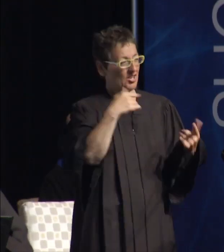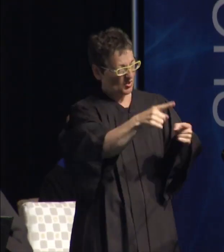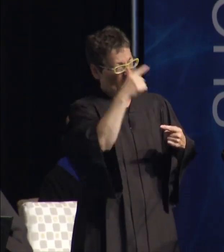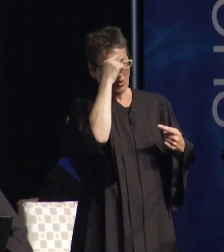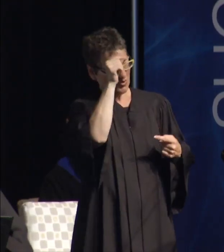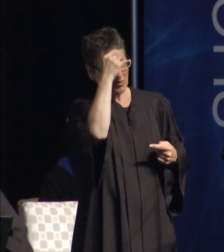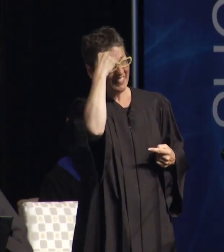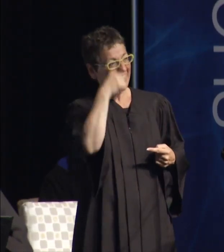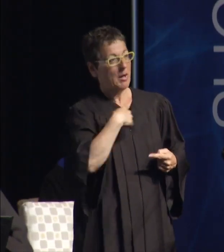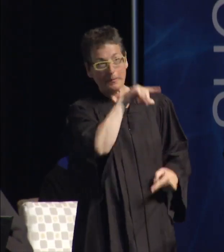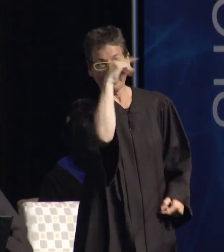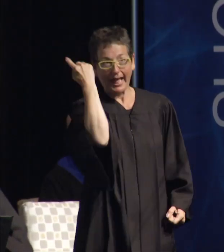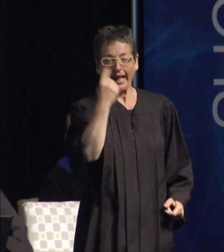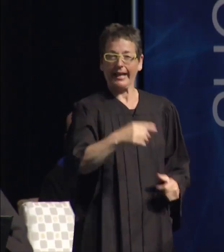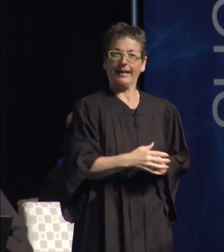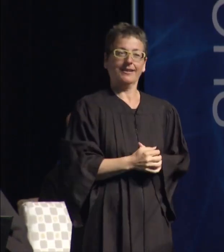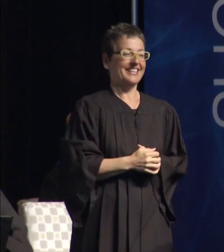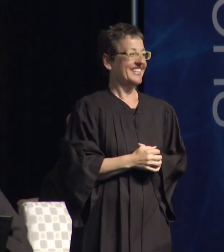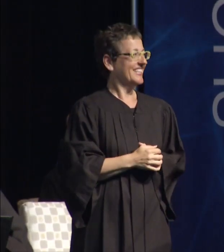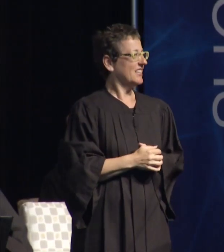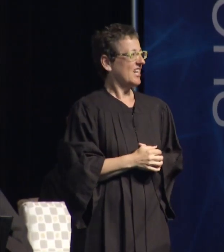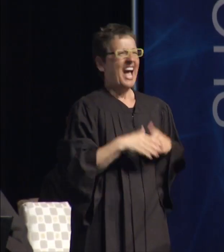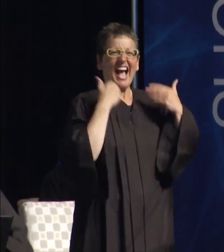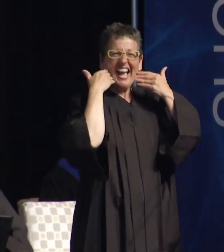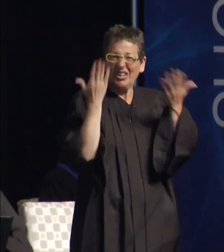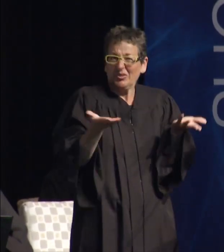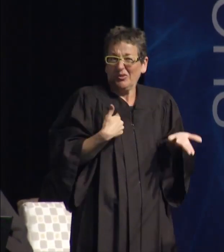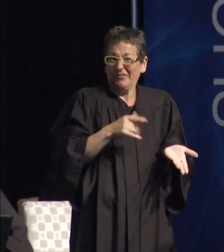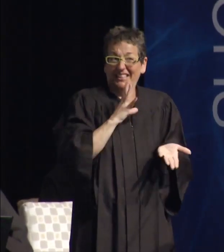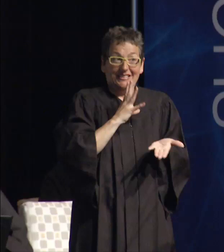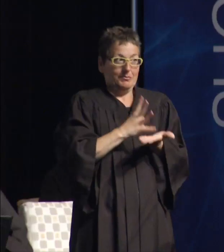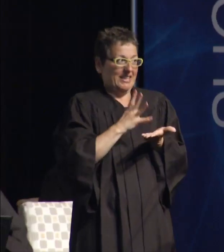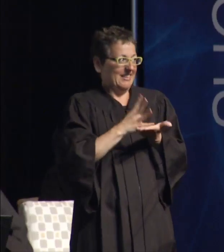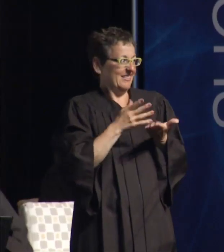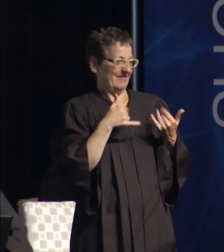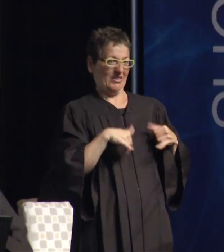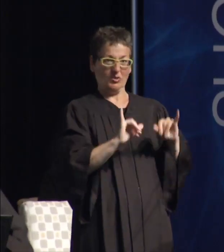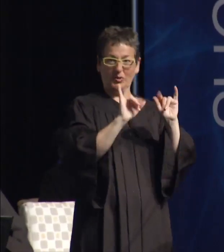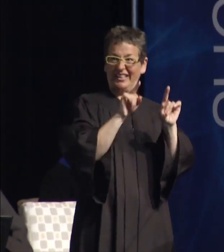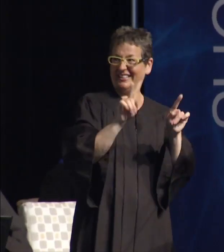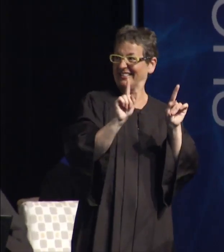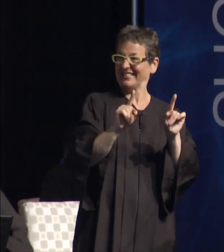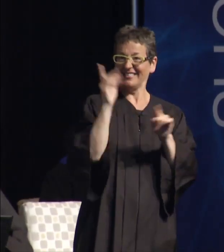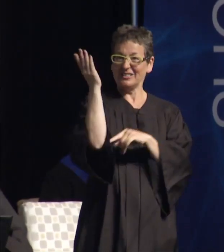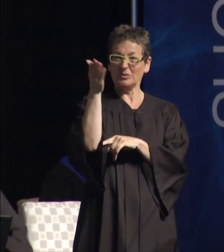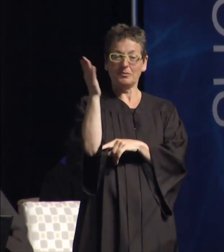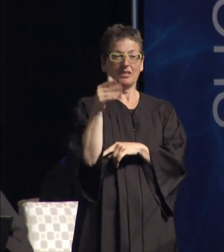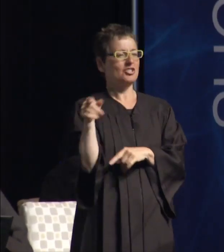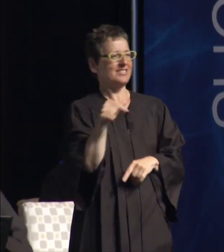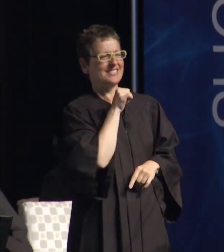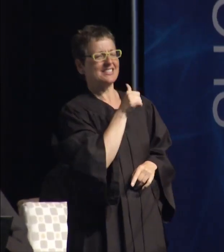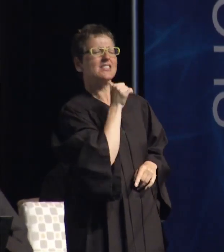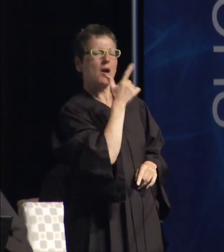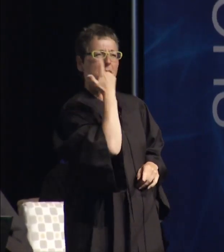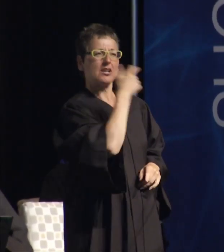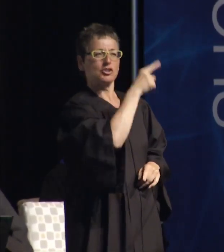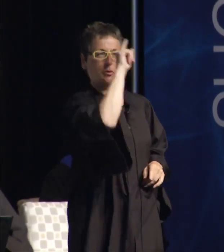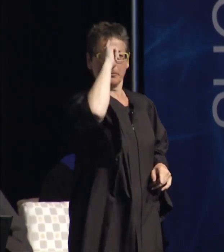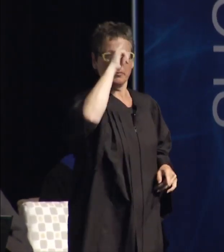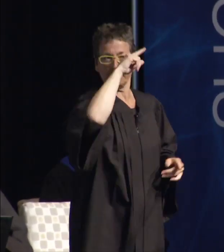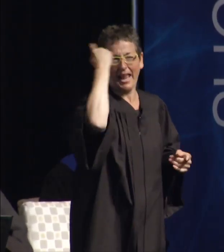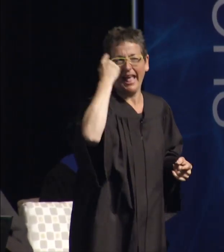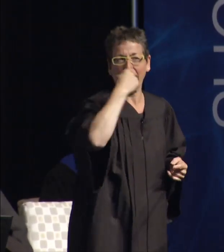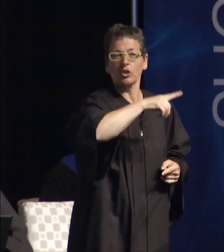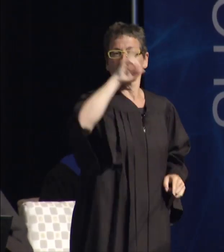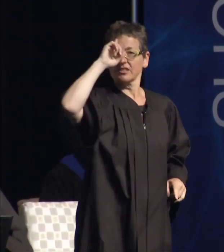I'm Black. I said, I don't know if I can say this during this speech. She goes, well, I tell you it's not because you're Black. It's because you're smart and